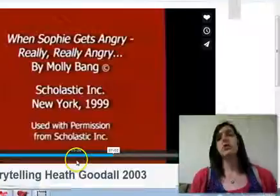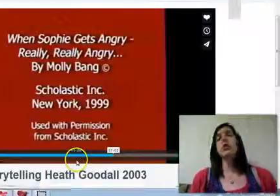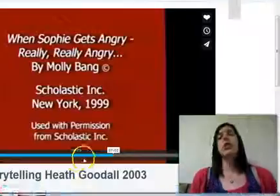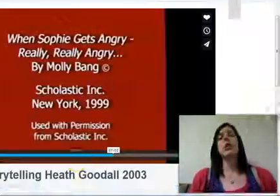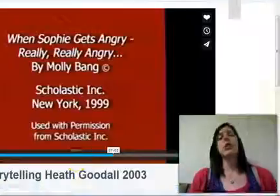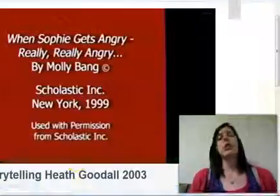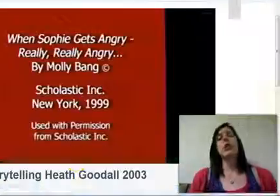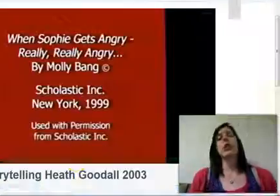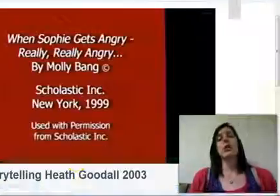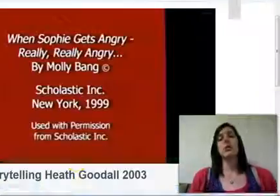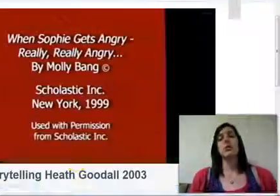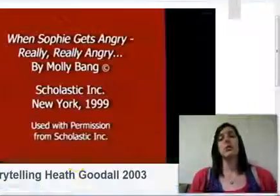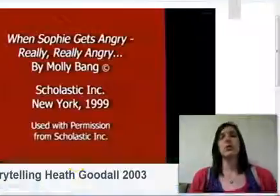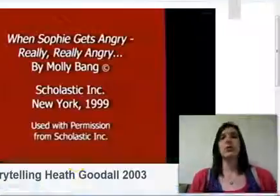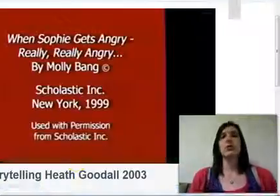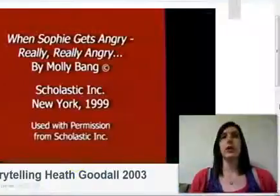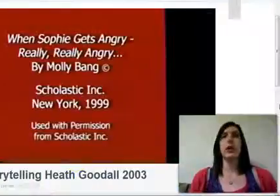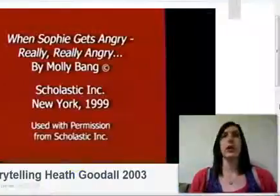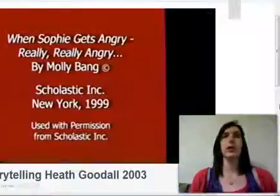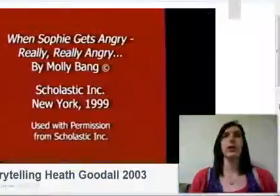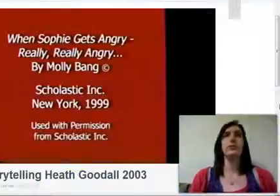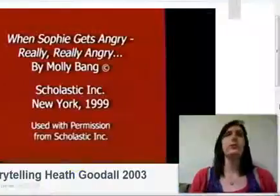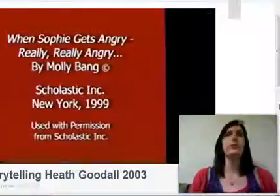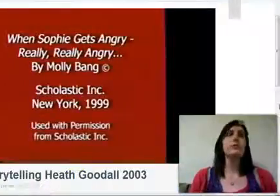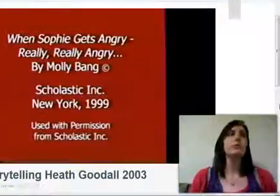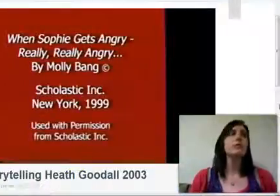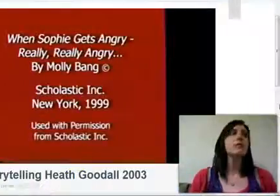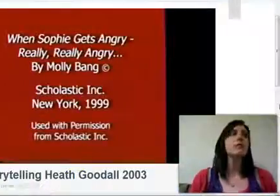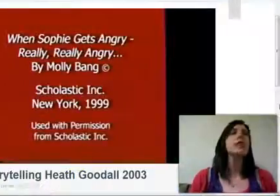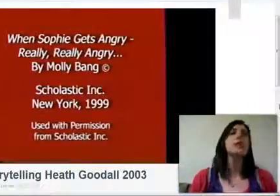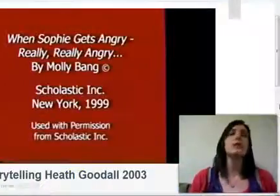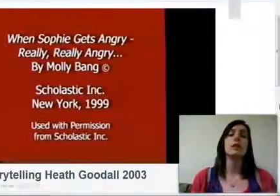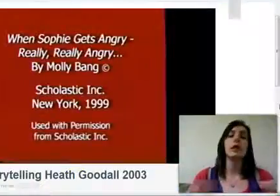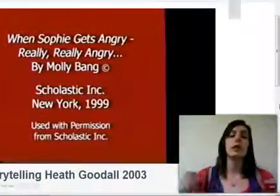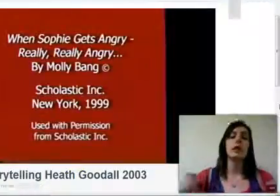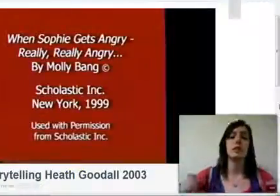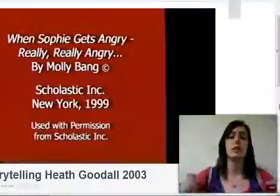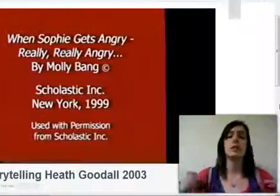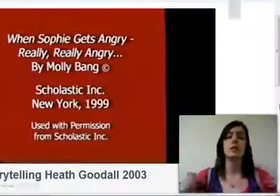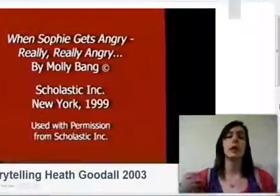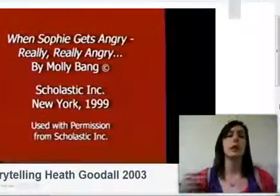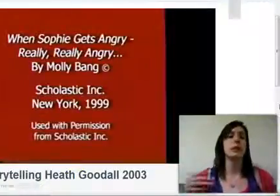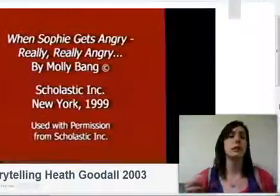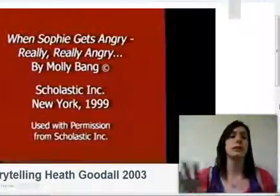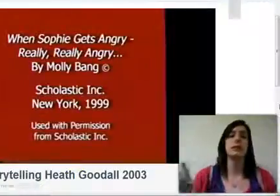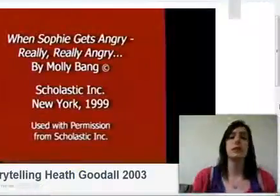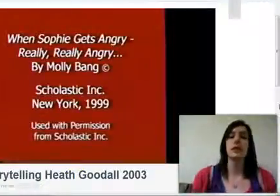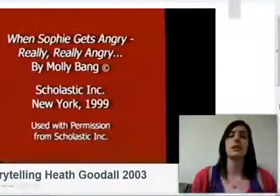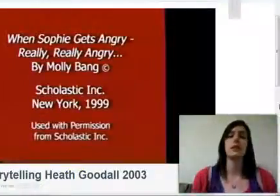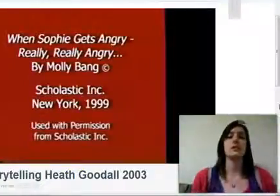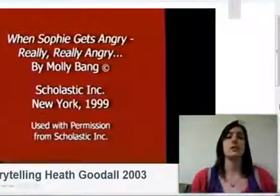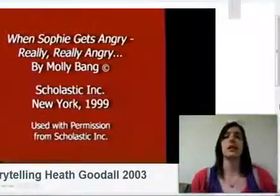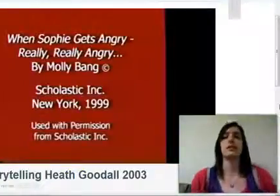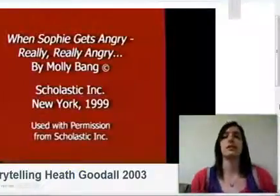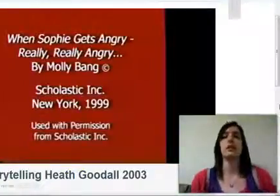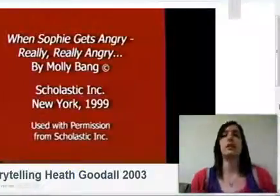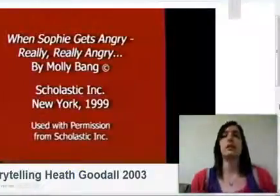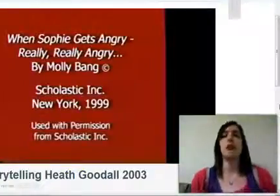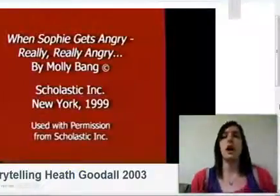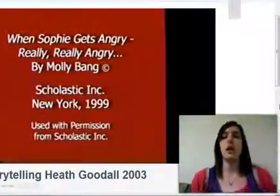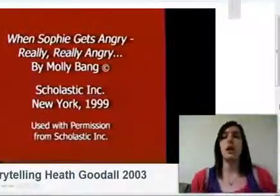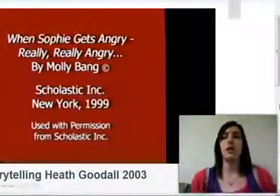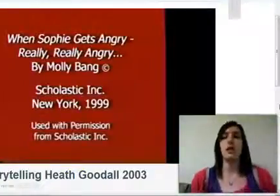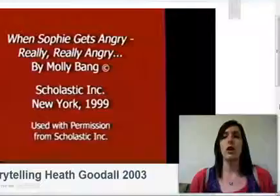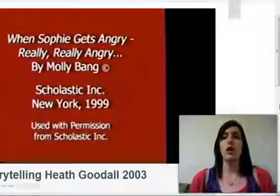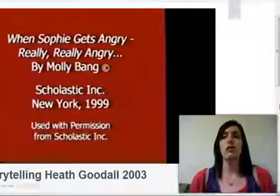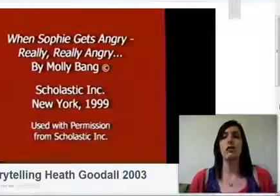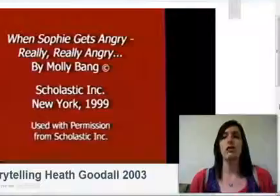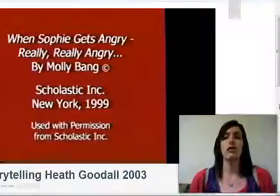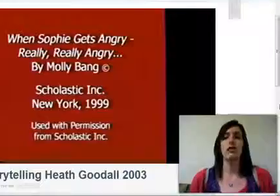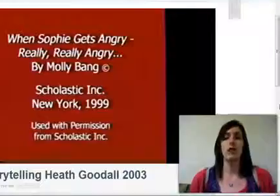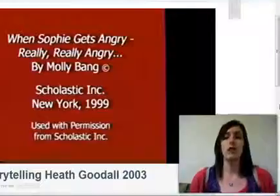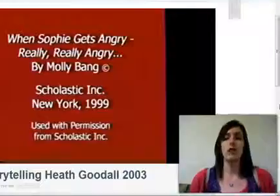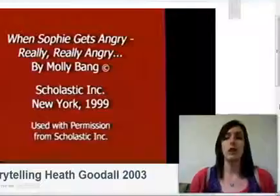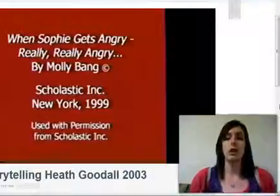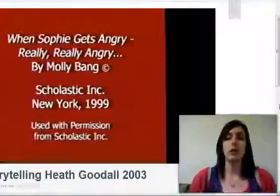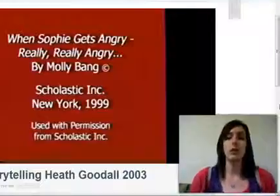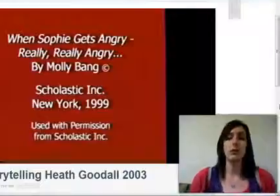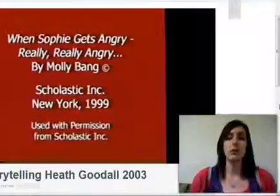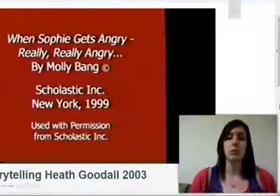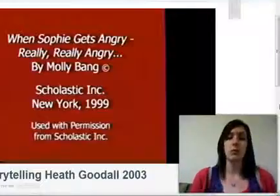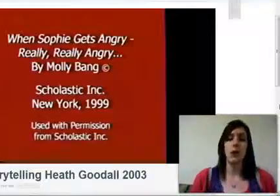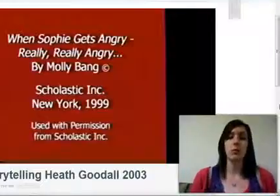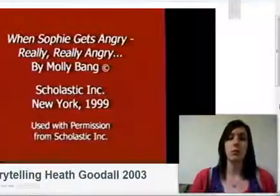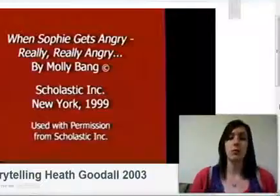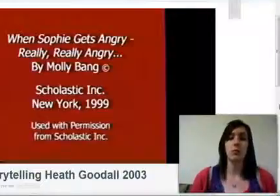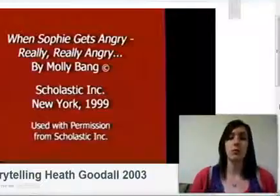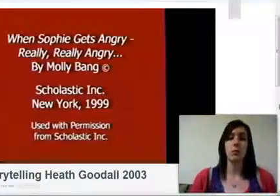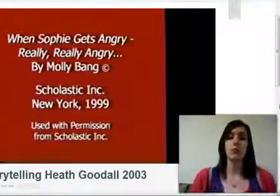So overall, with this video, there's a lot of shoulder shifting and places to meet space. A lot of his